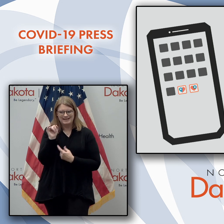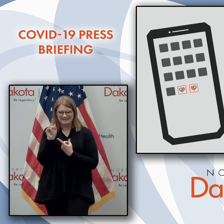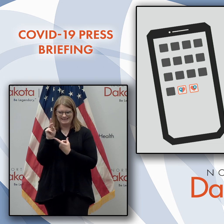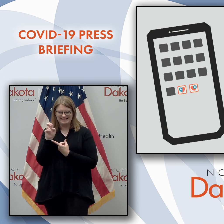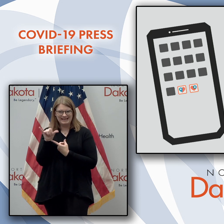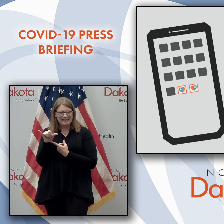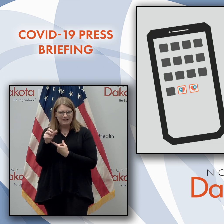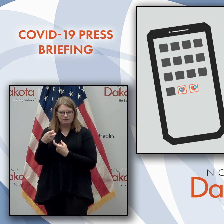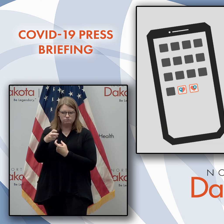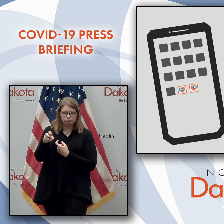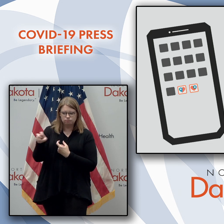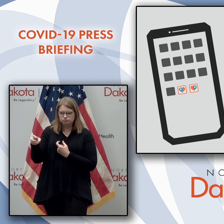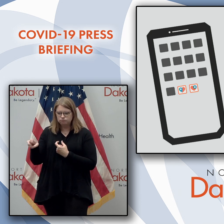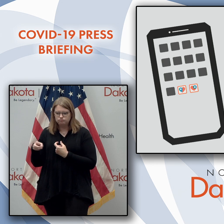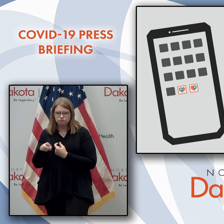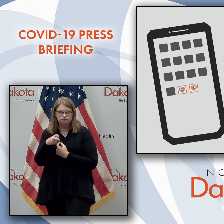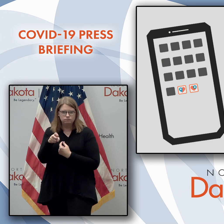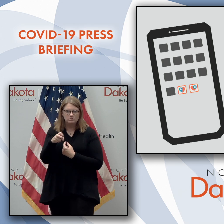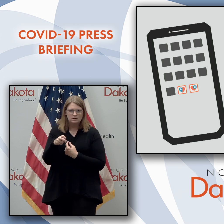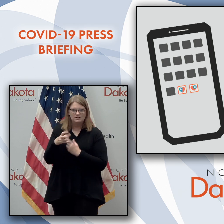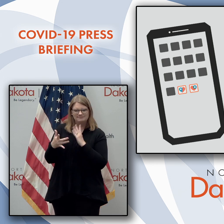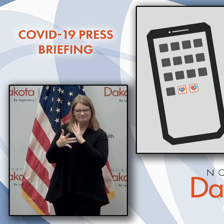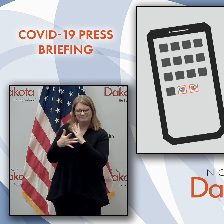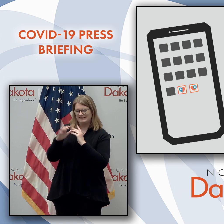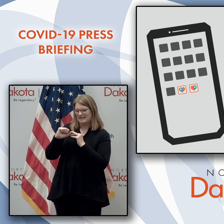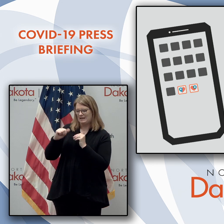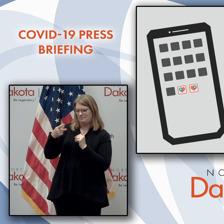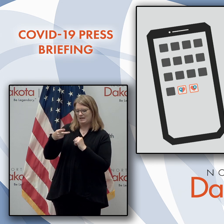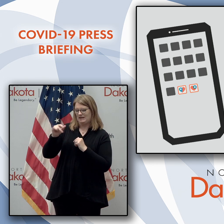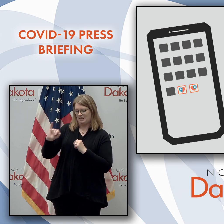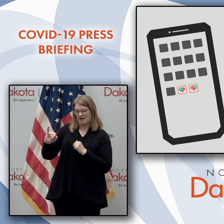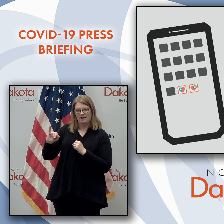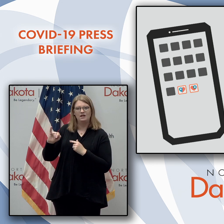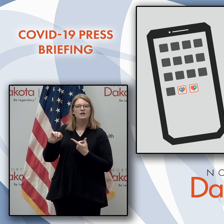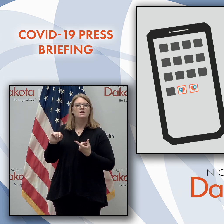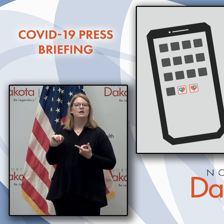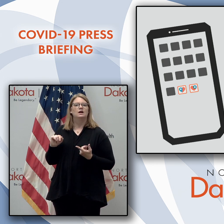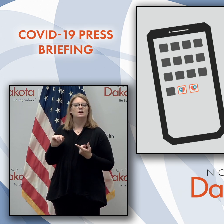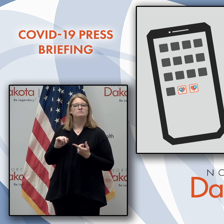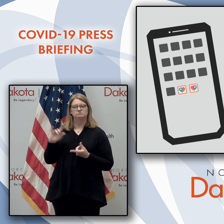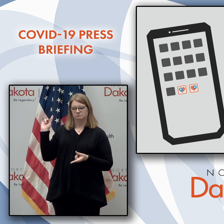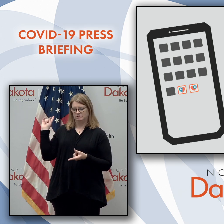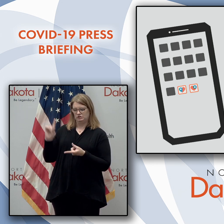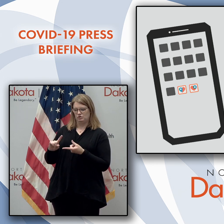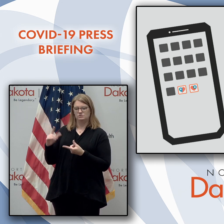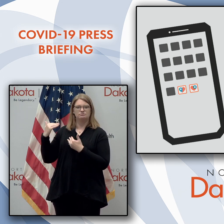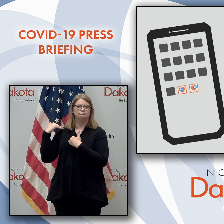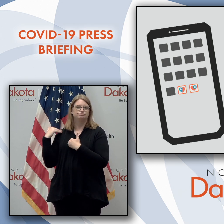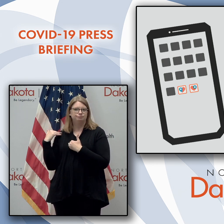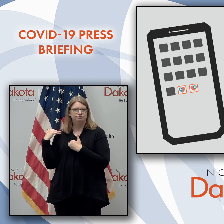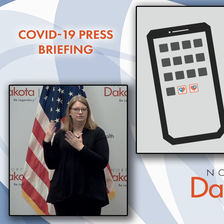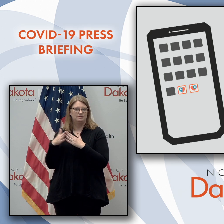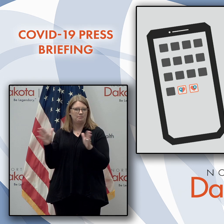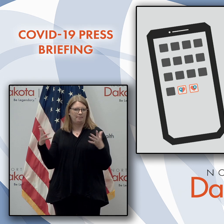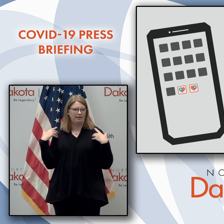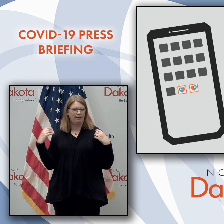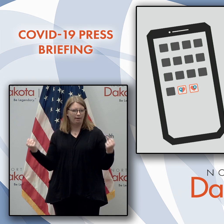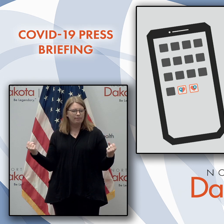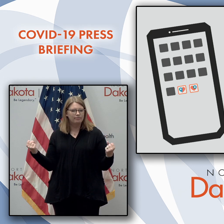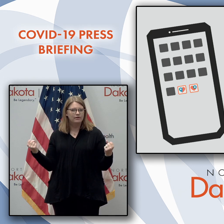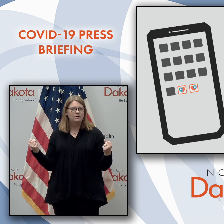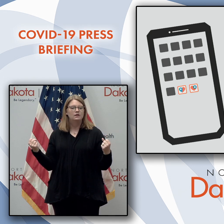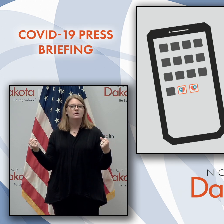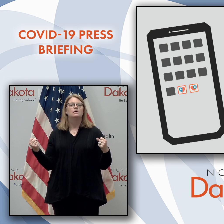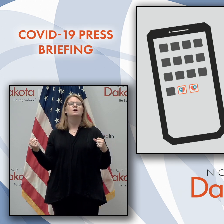this technology, and particularly this API or application programmer interface, it can reduce the burden on public health officials by